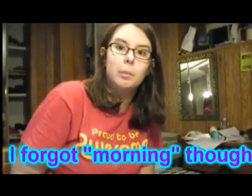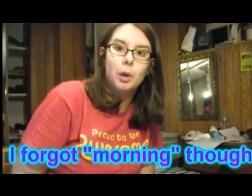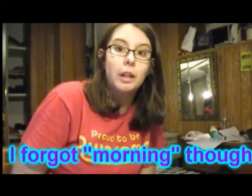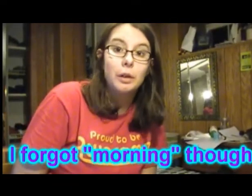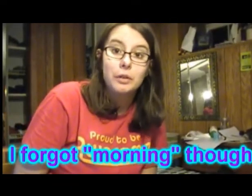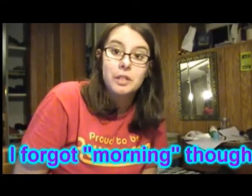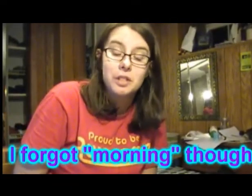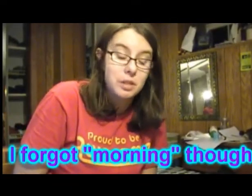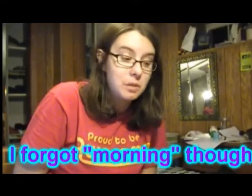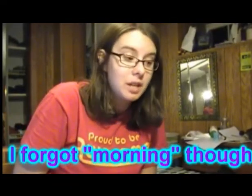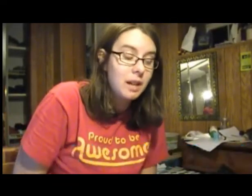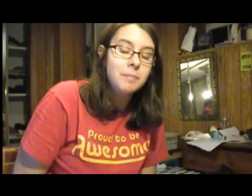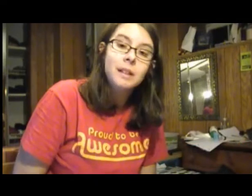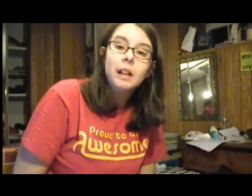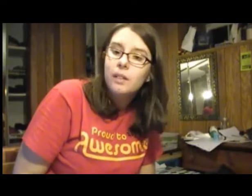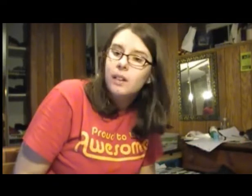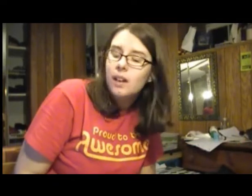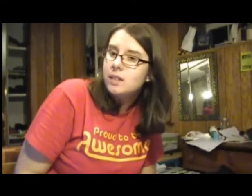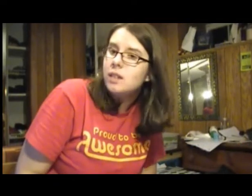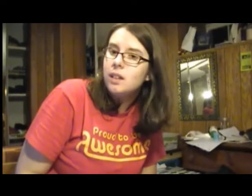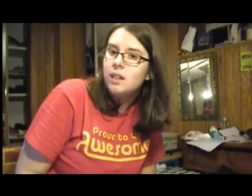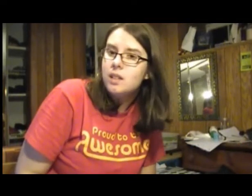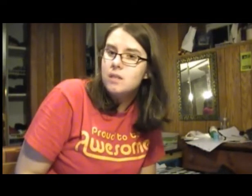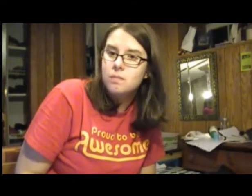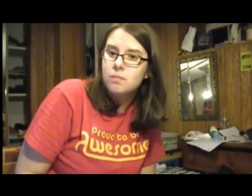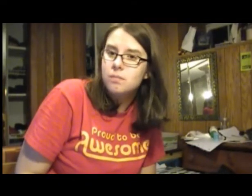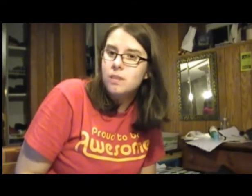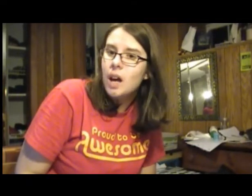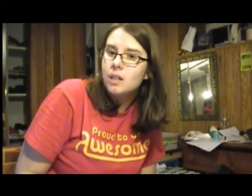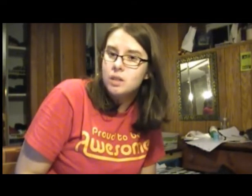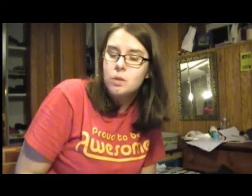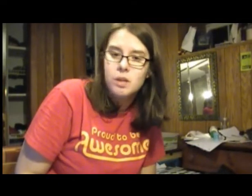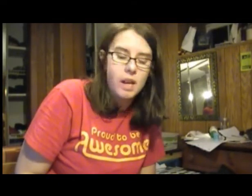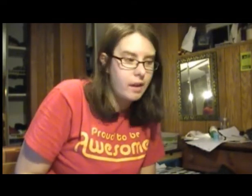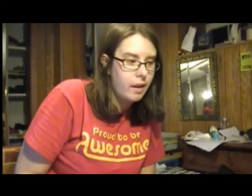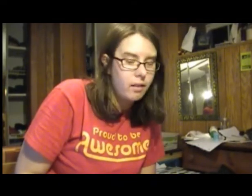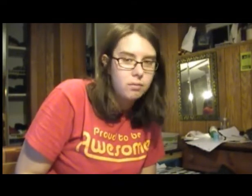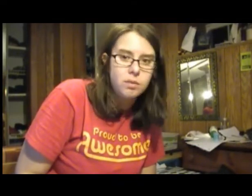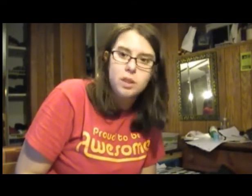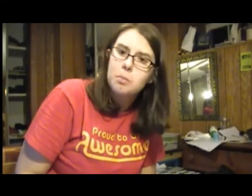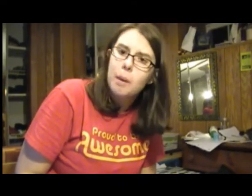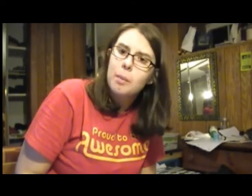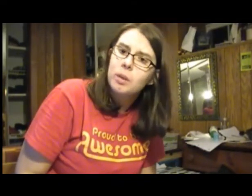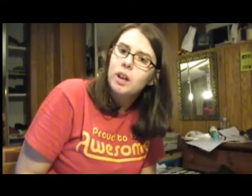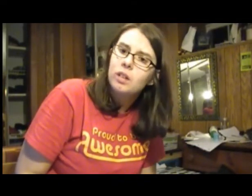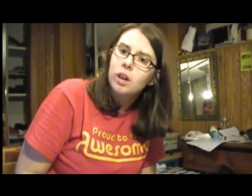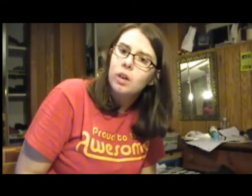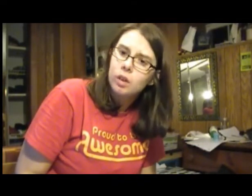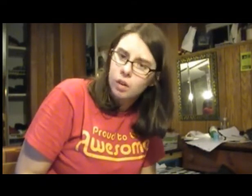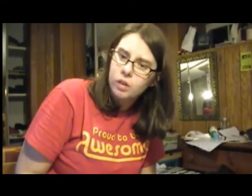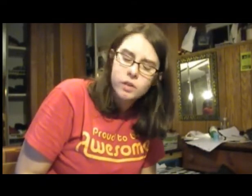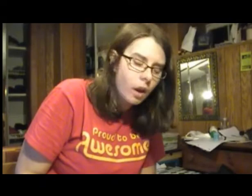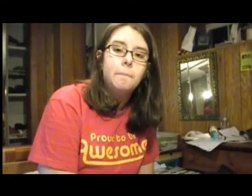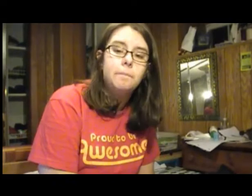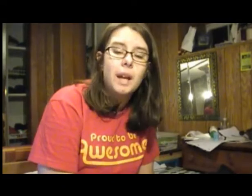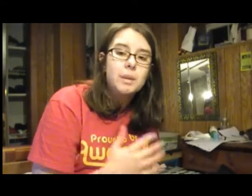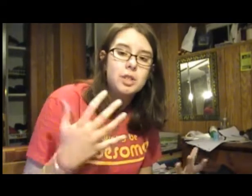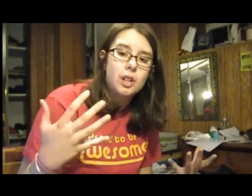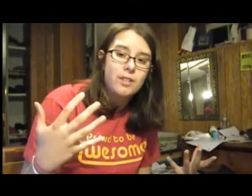Good morning, girls. It's Tuesday. I realize it is not Tuesday, and you probably aren't all girls. I was just trying to figure